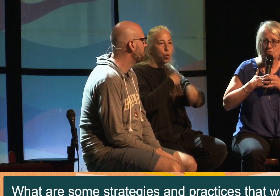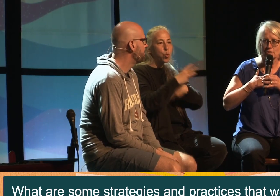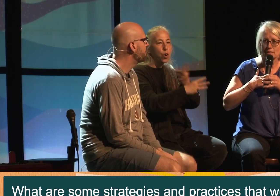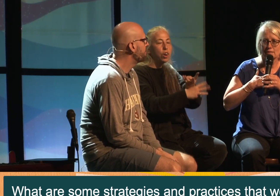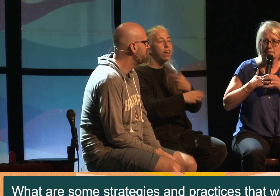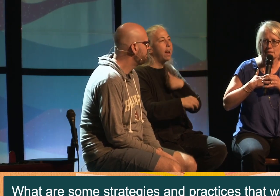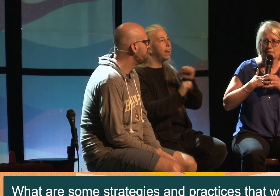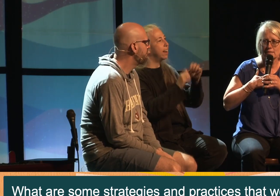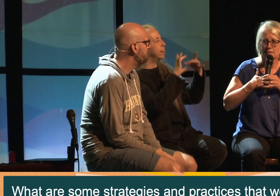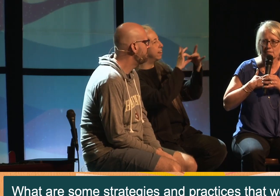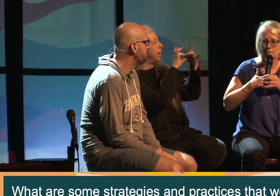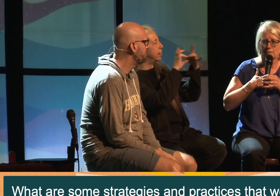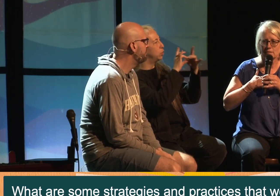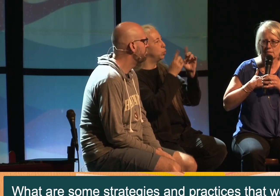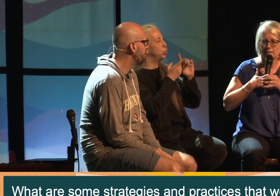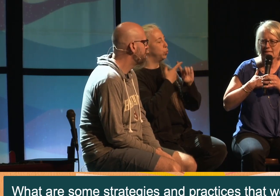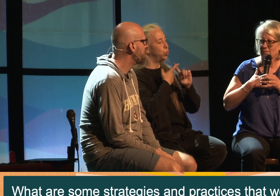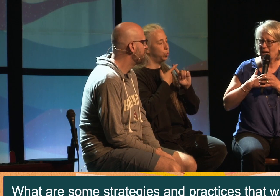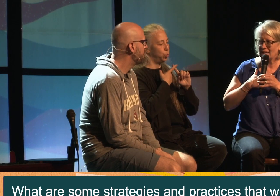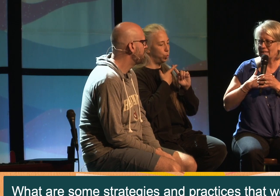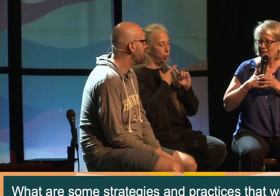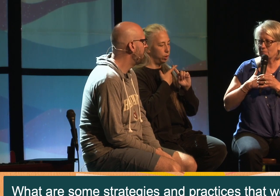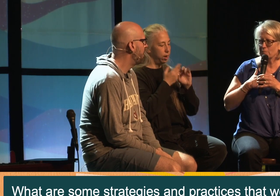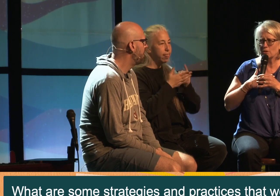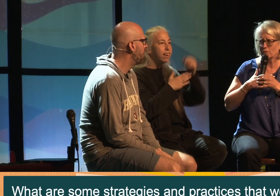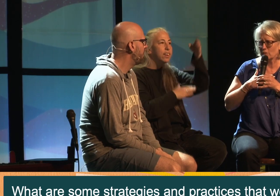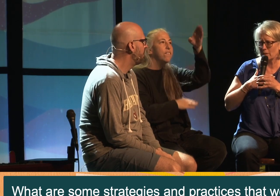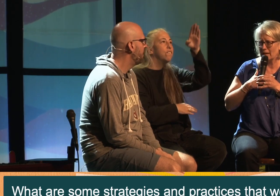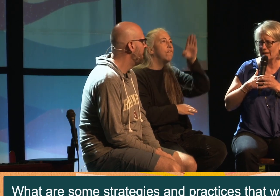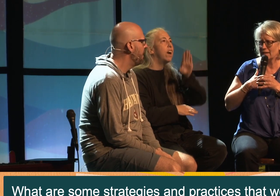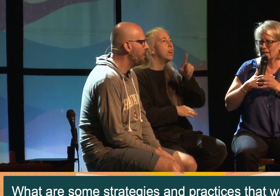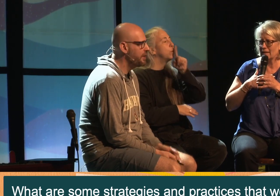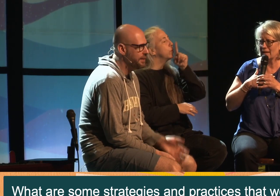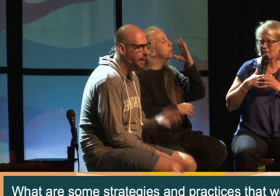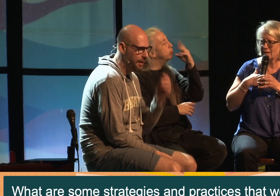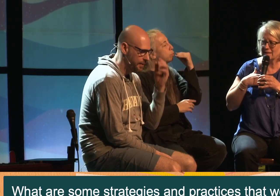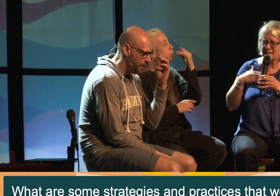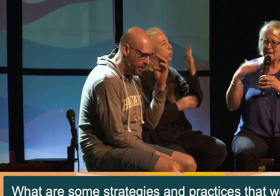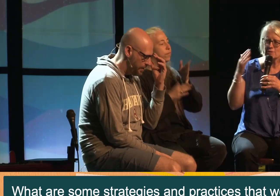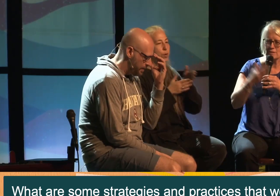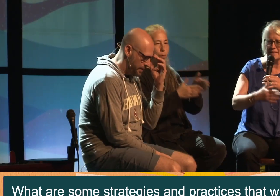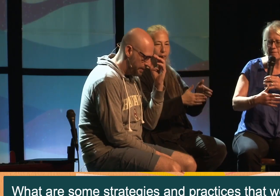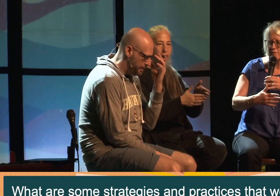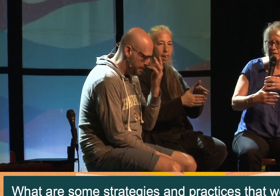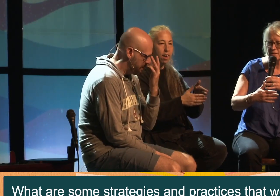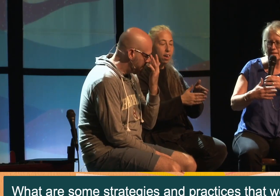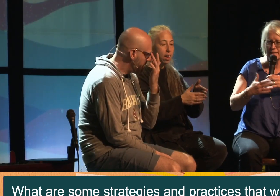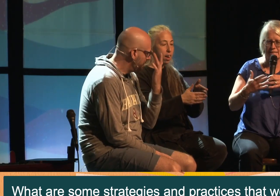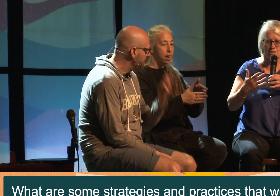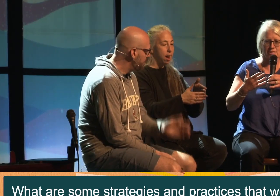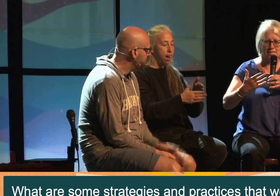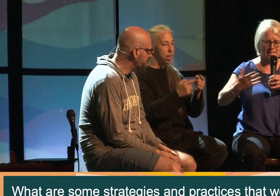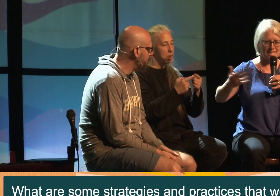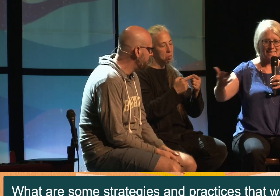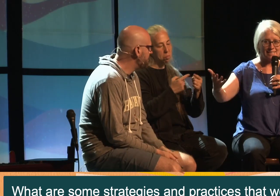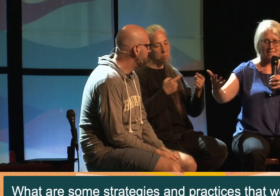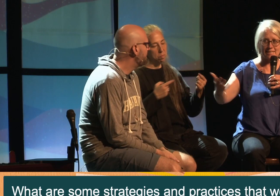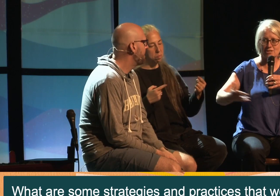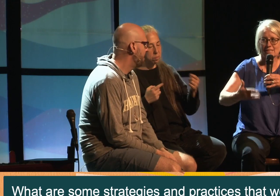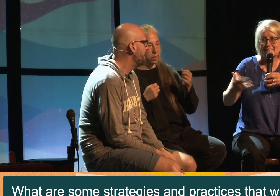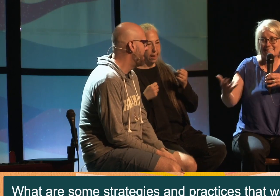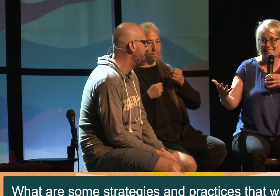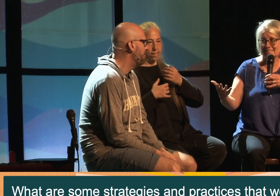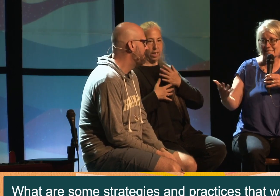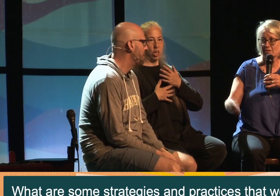connect to that divine in a beautiful way and countering that fear, right? Like it just